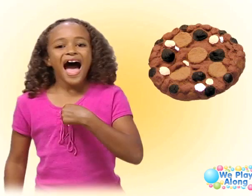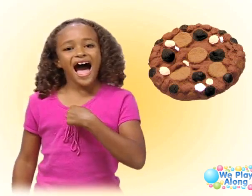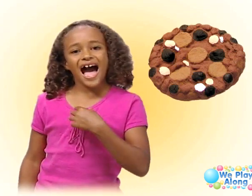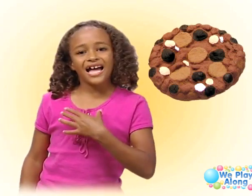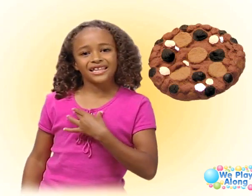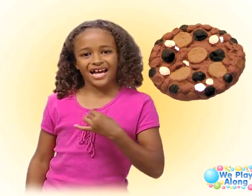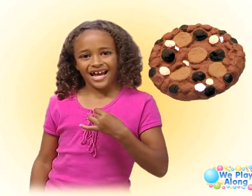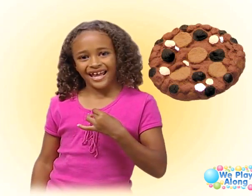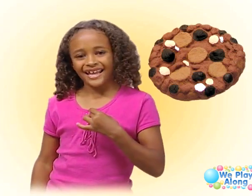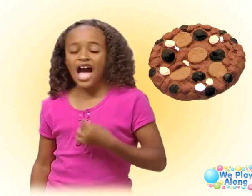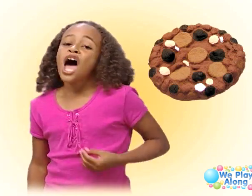Cookies!